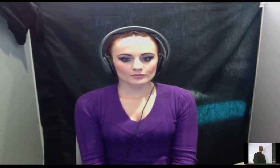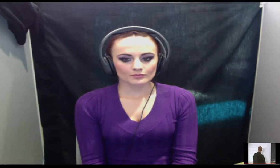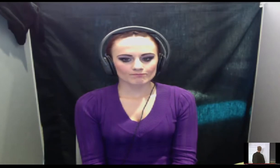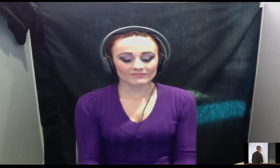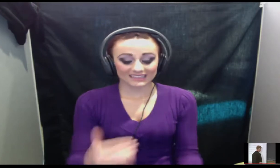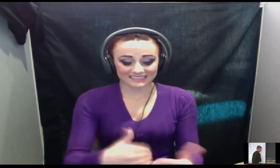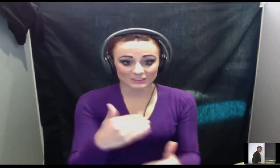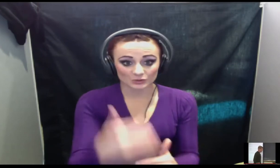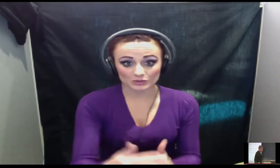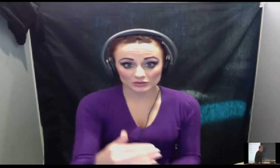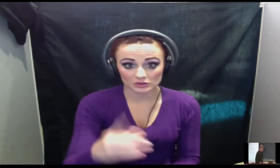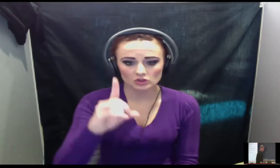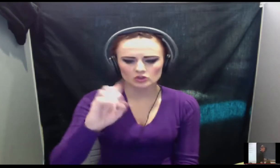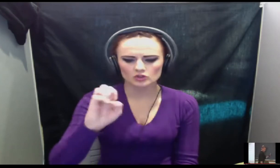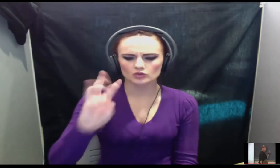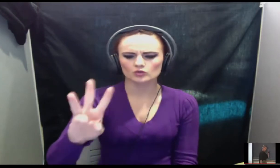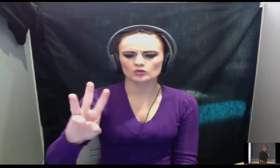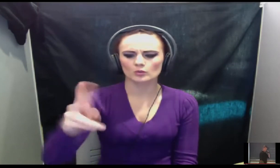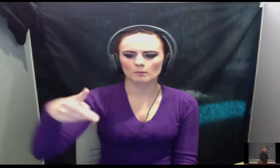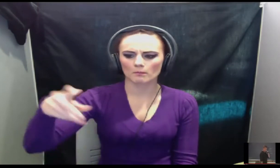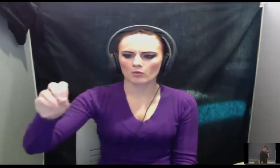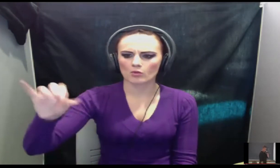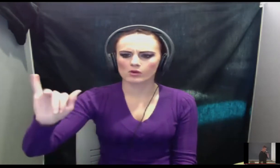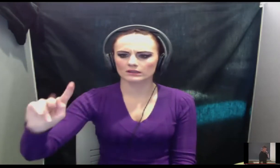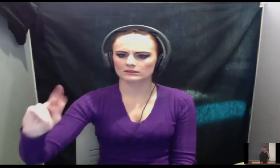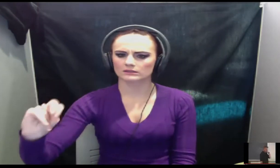Next one, dew point.